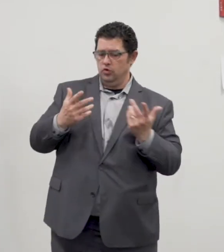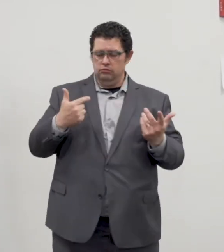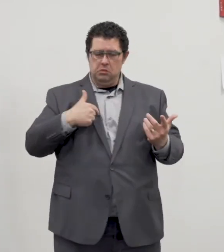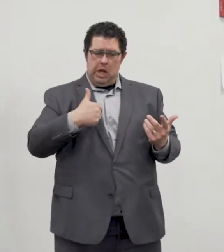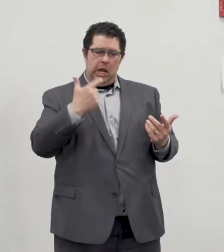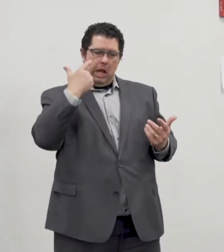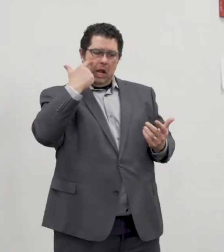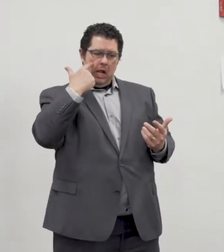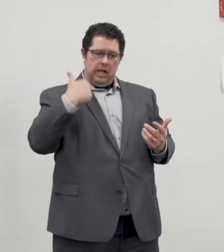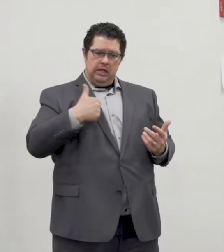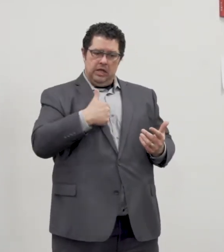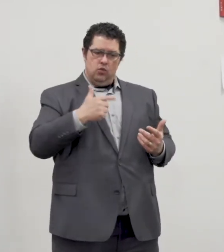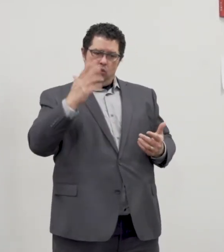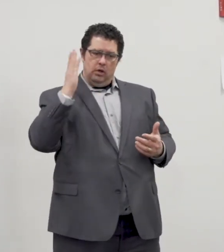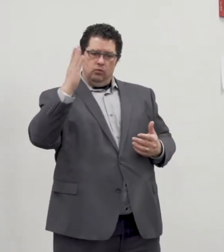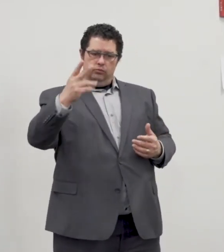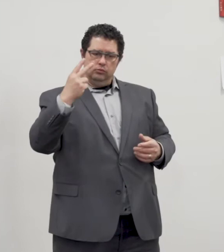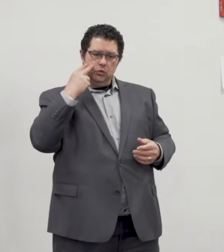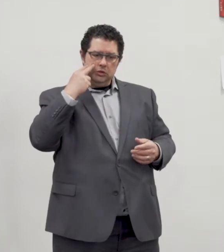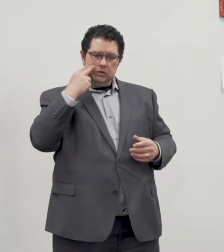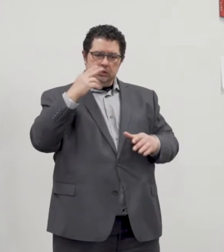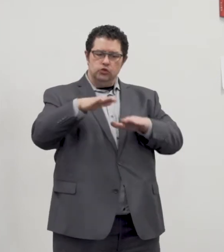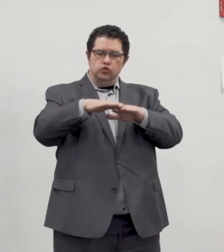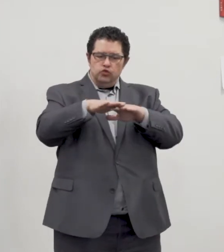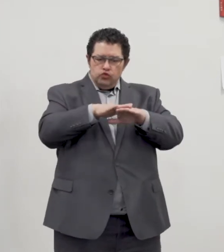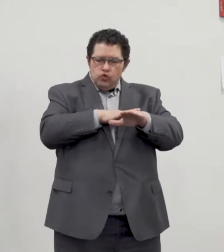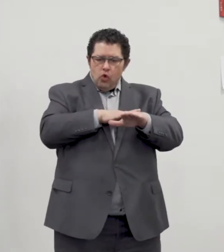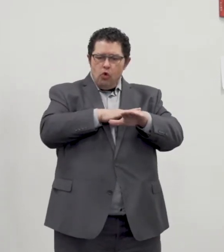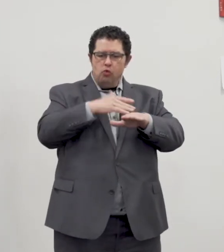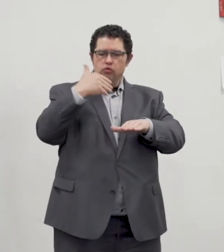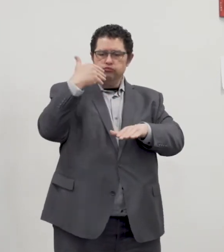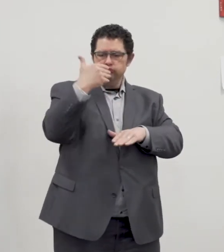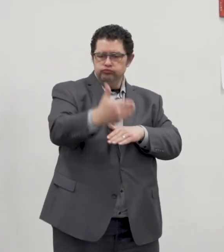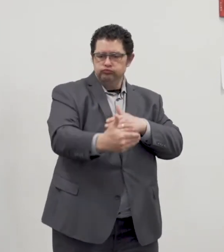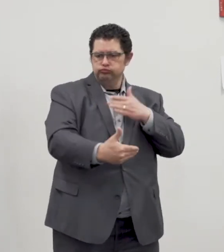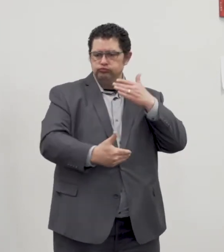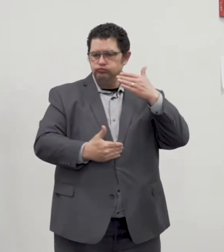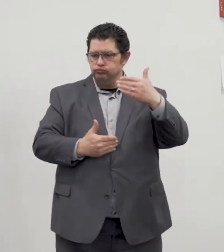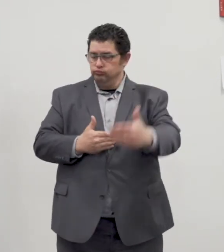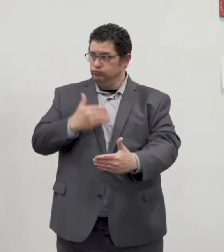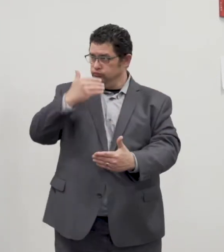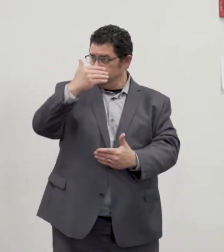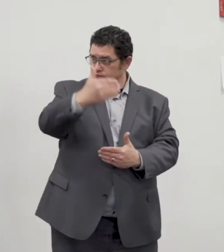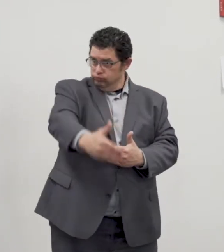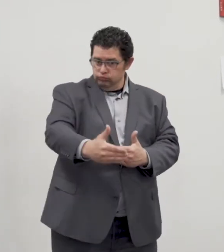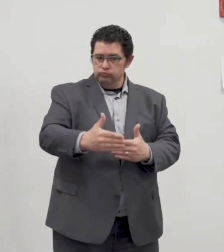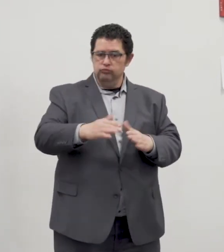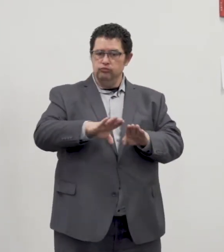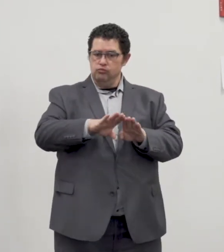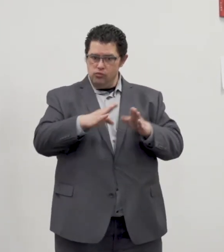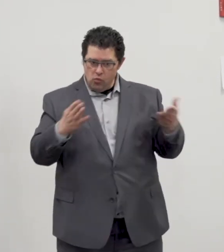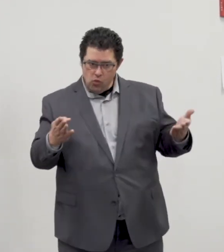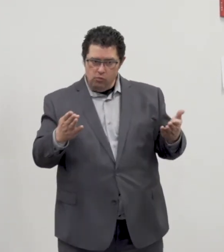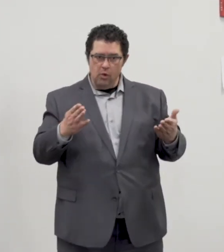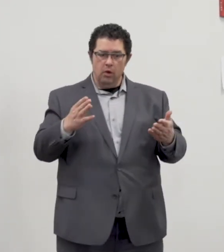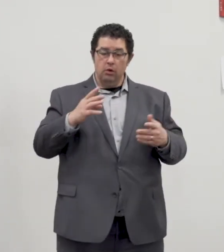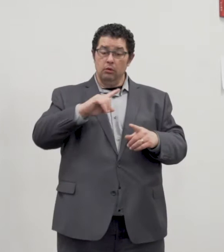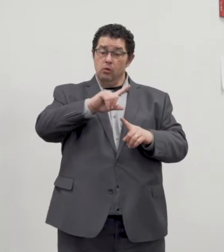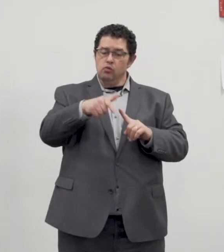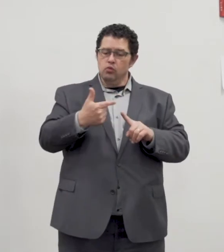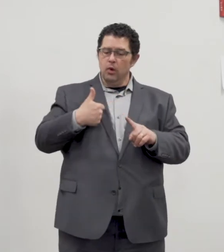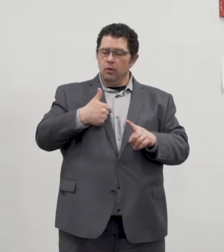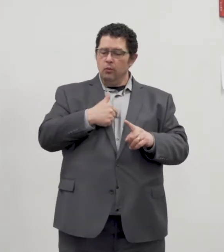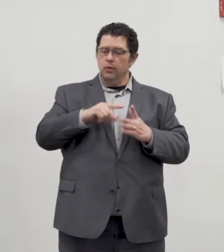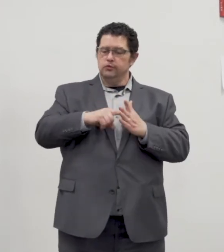a very slow and measured and cautious approach by people. Even as we start to ease these